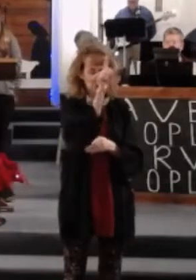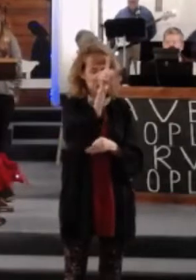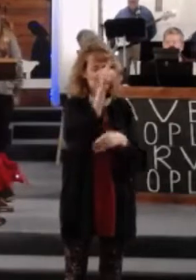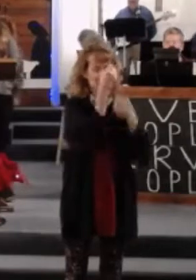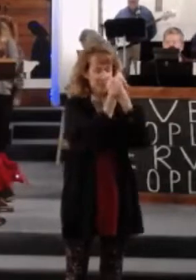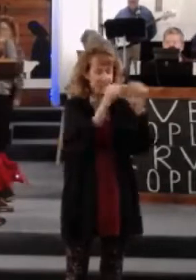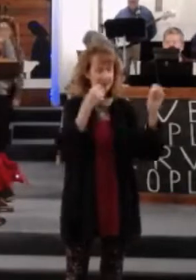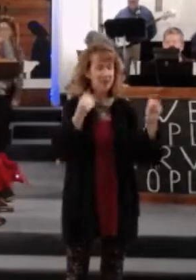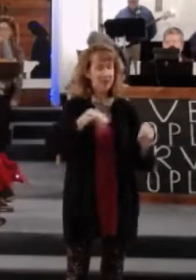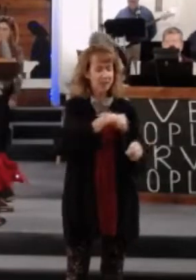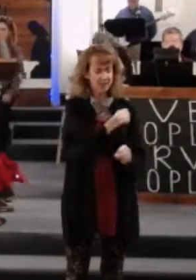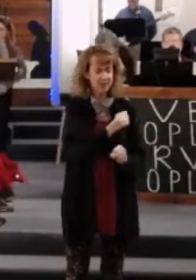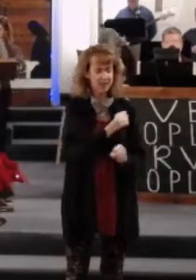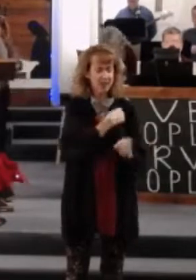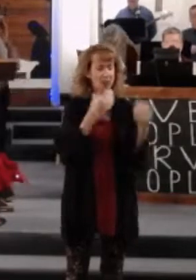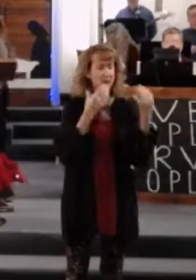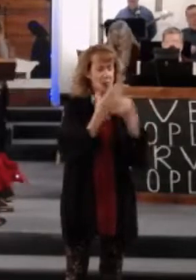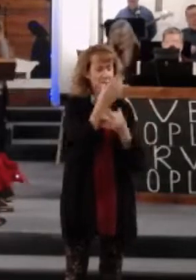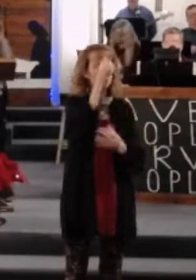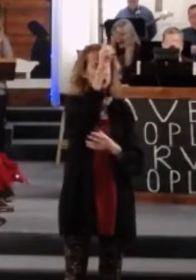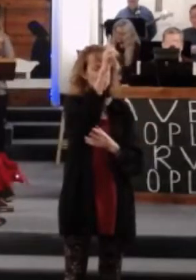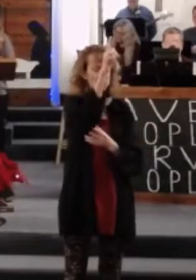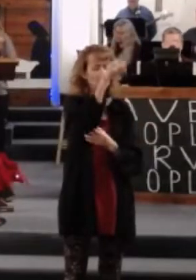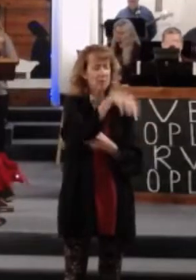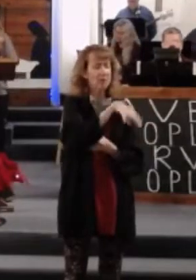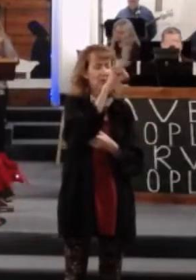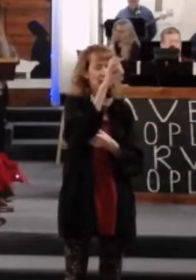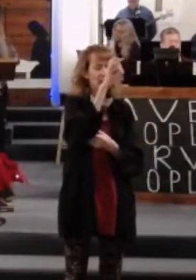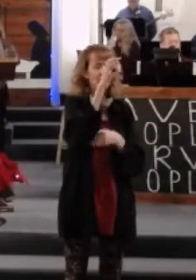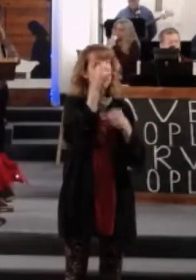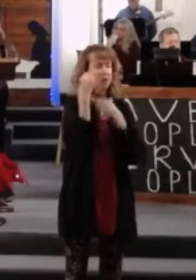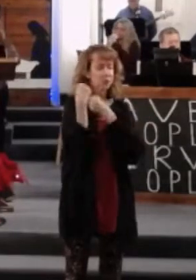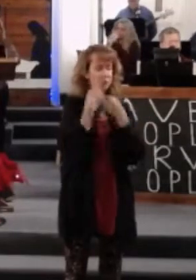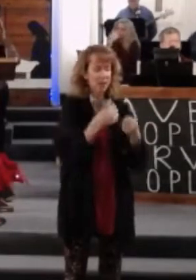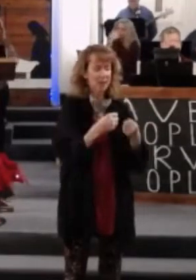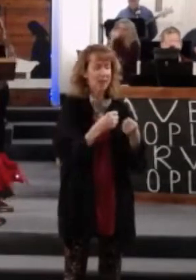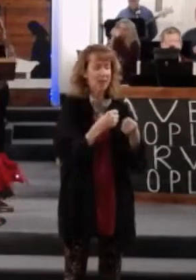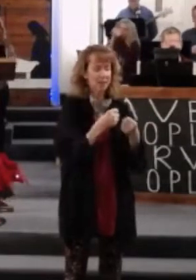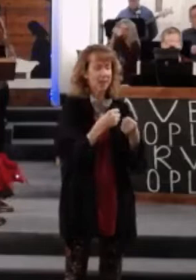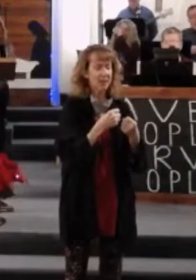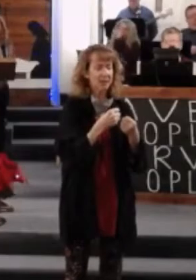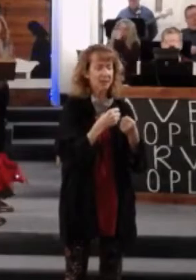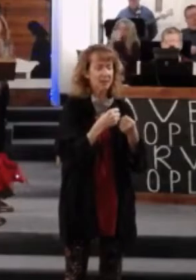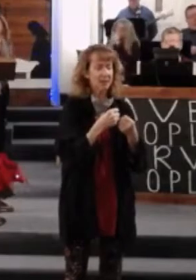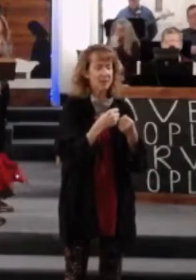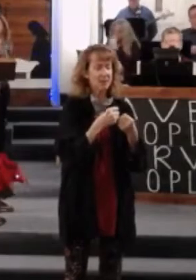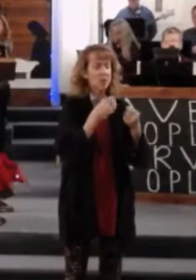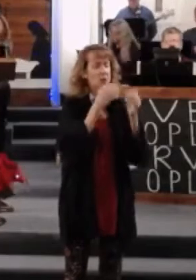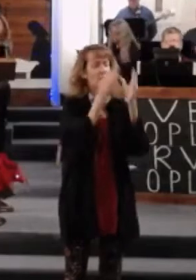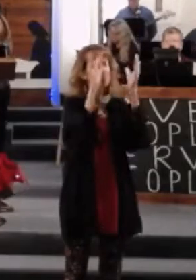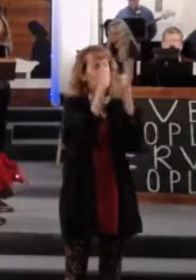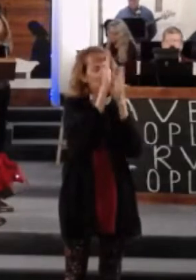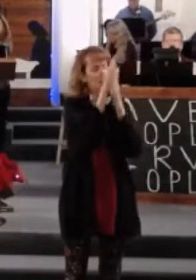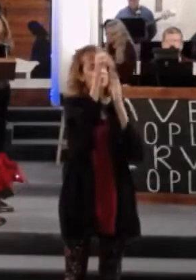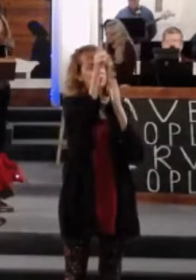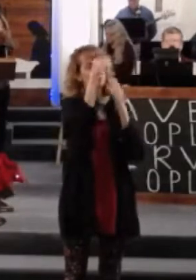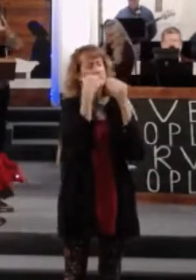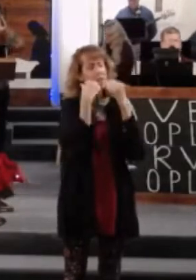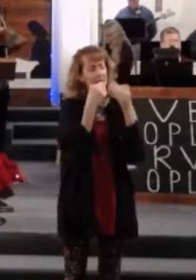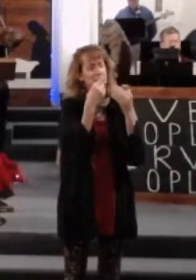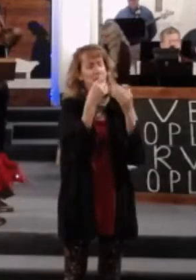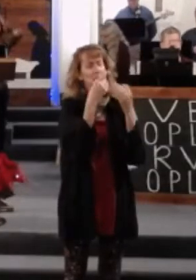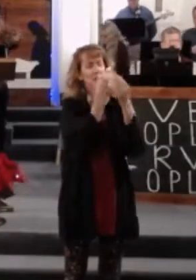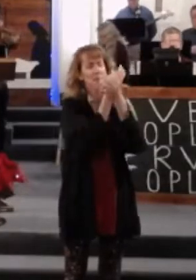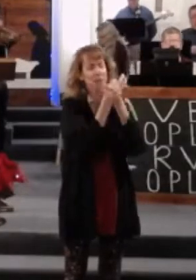saves us. Through you, we find our strength, and we thank you for the life that you have given us. We praise you and thank you for the freedom